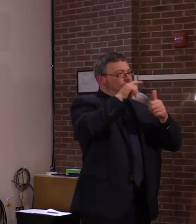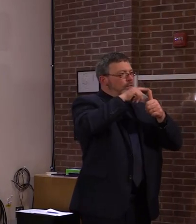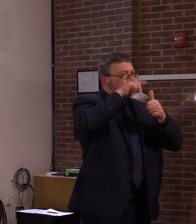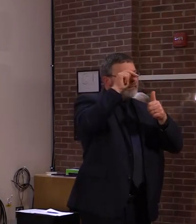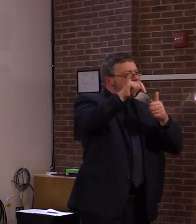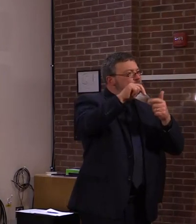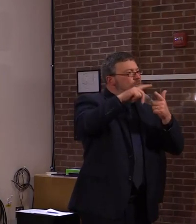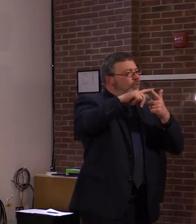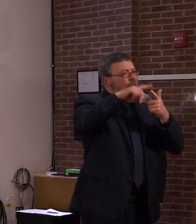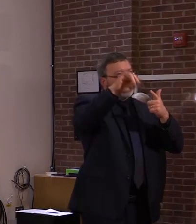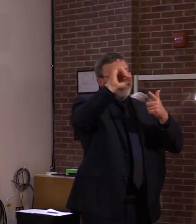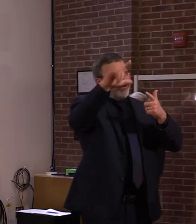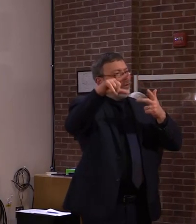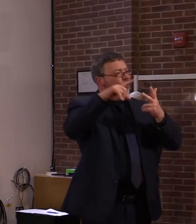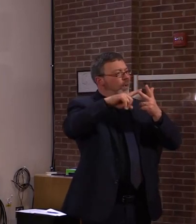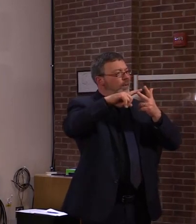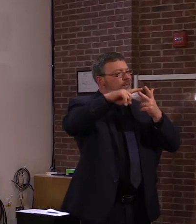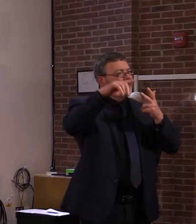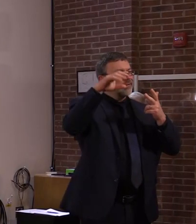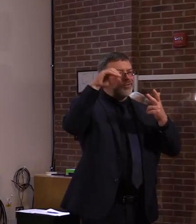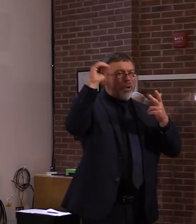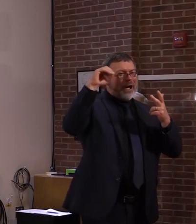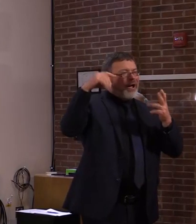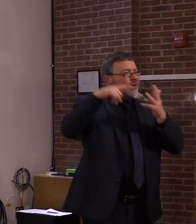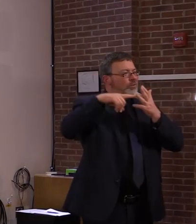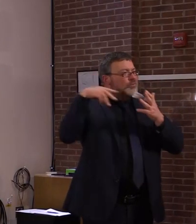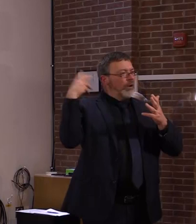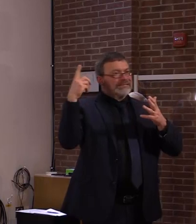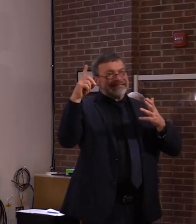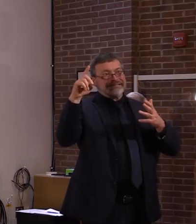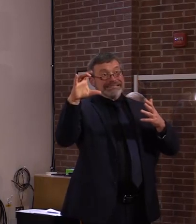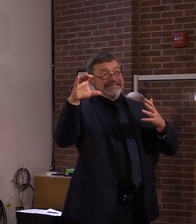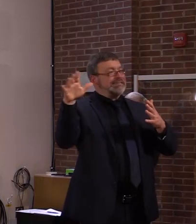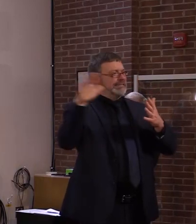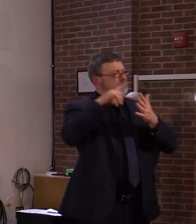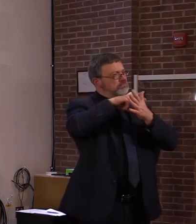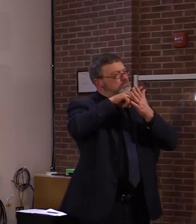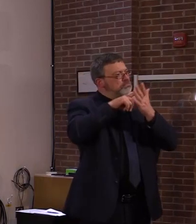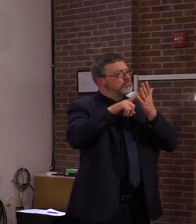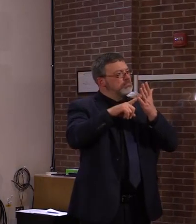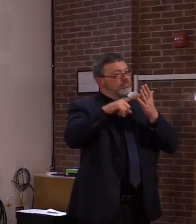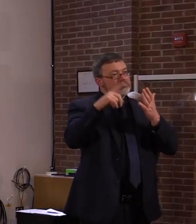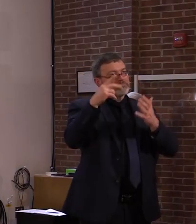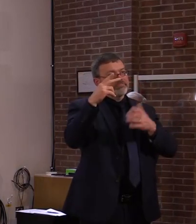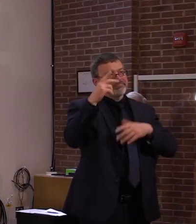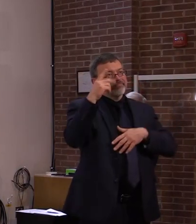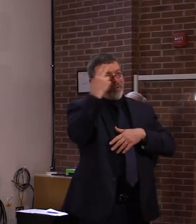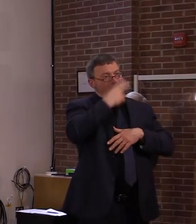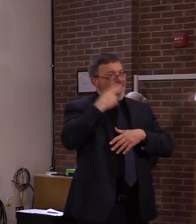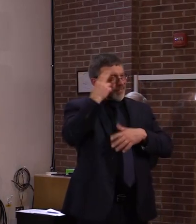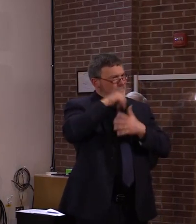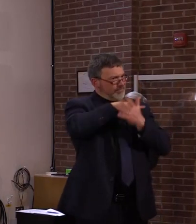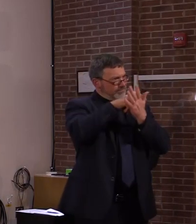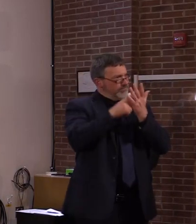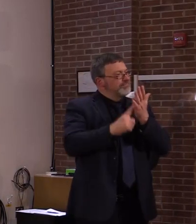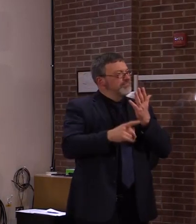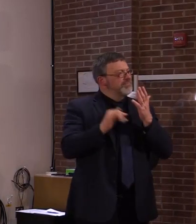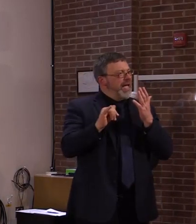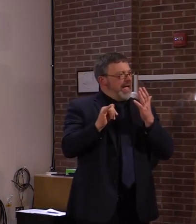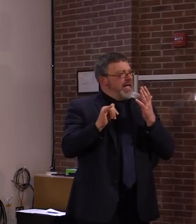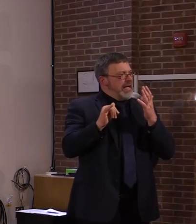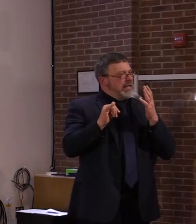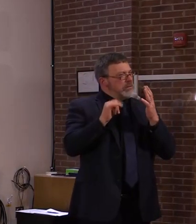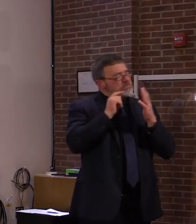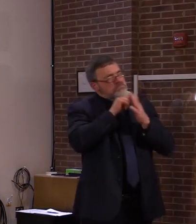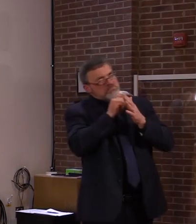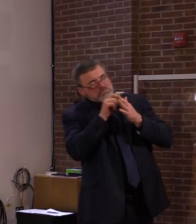Washington, Oregon, the District of Columbia, and Hawaii are the ones I can remember. And I don't